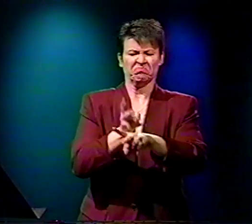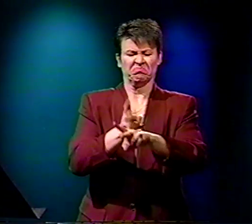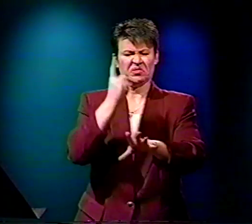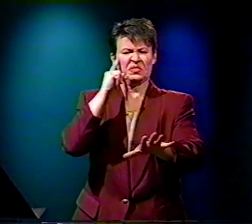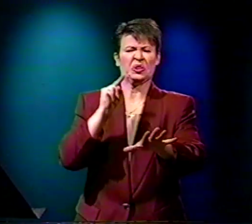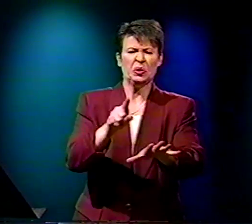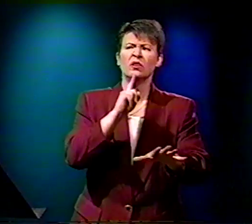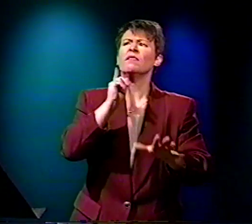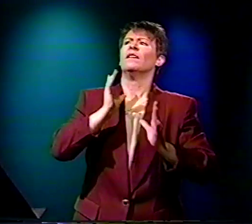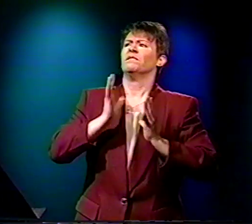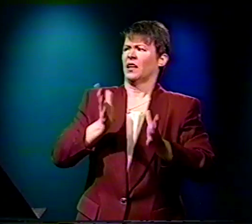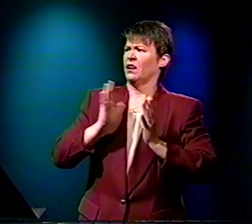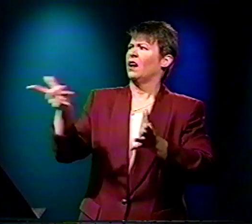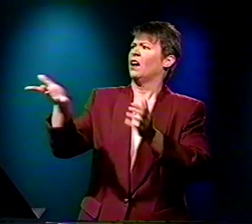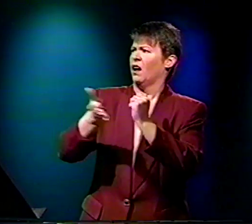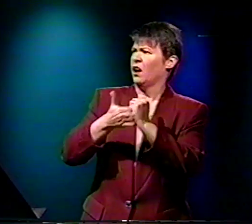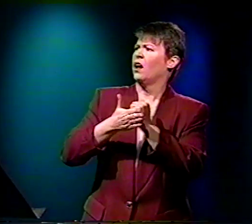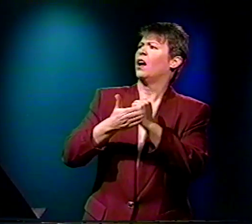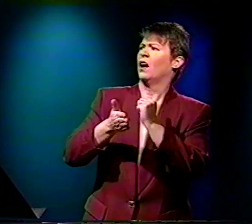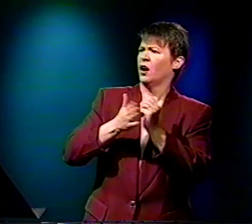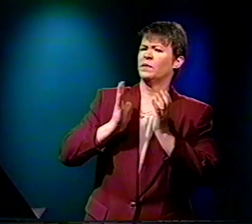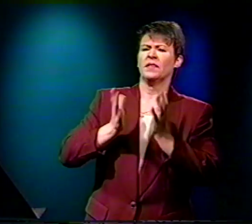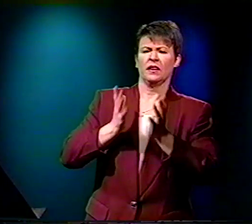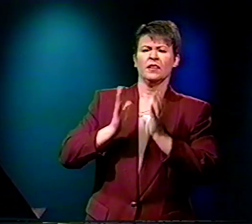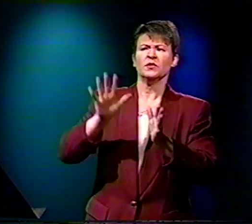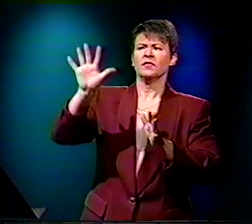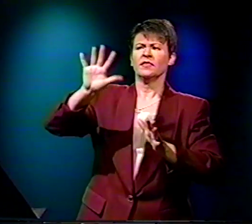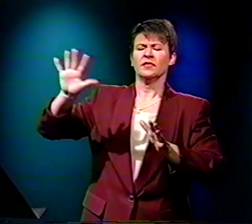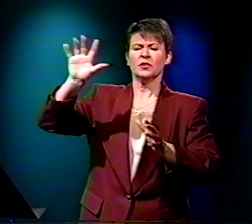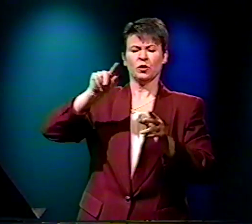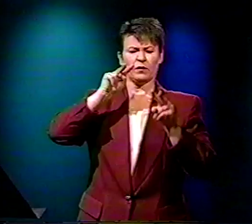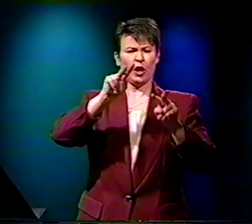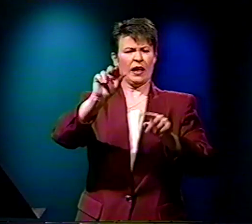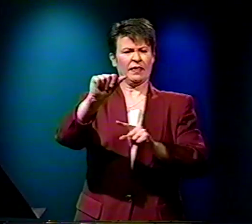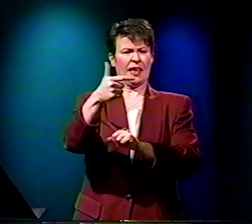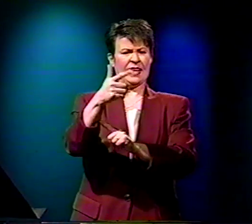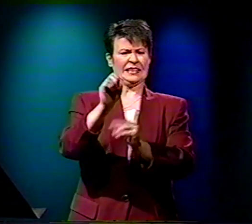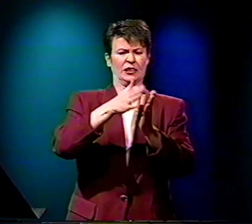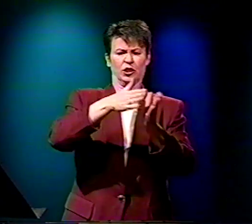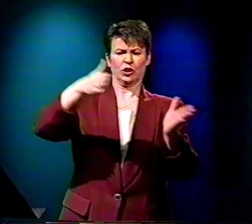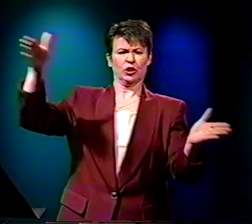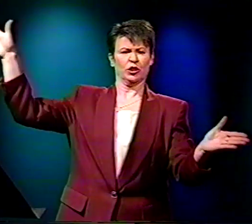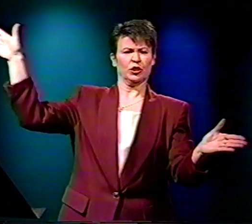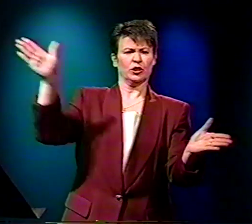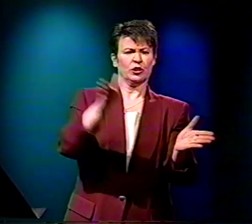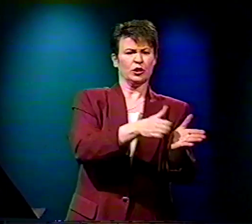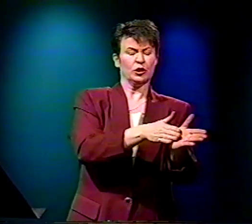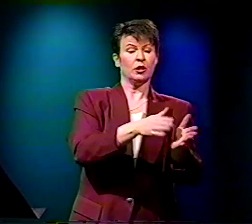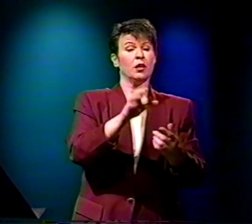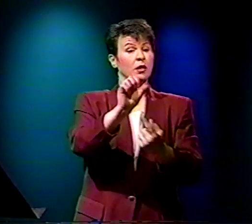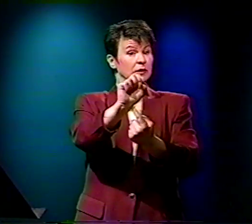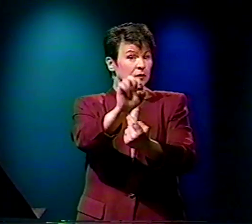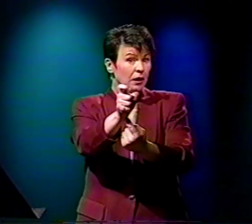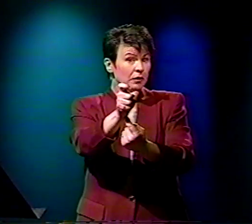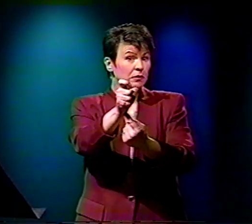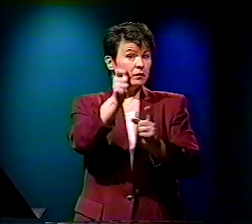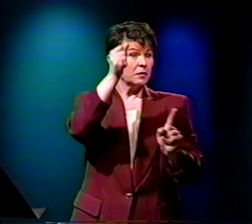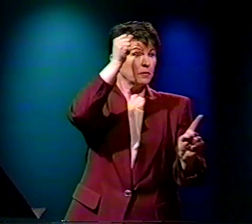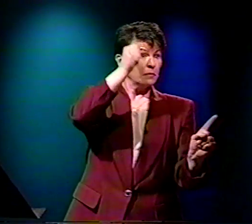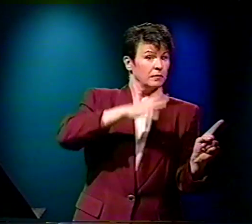and help them take care of it, and take care of it for the deaf person. And the deaf people would say, "That'll be fine, thank you for helping me." And you have to take a look at the age